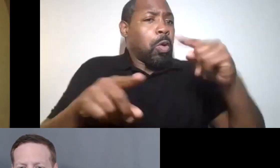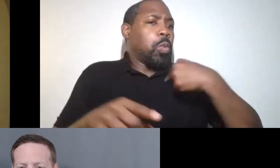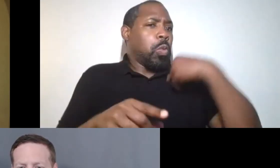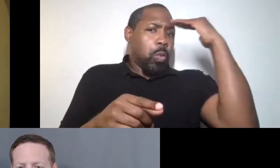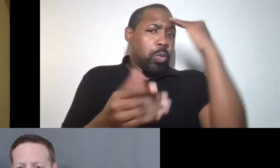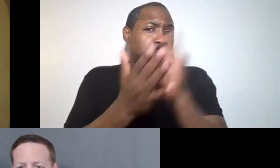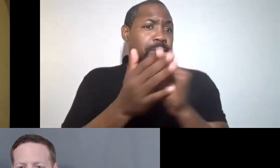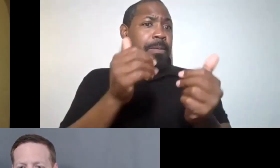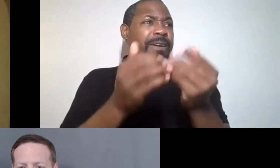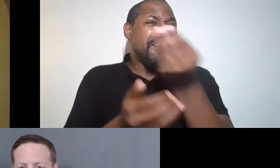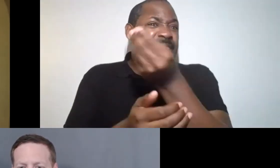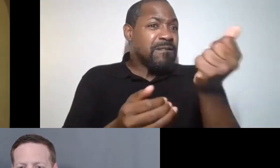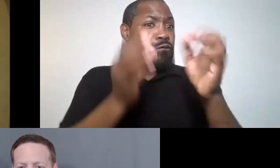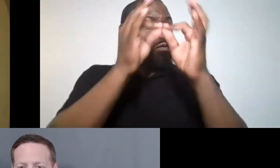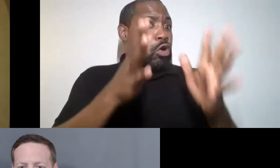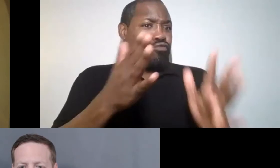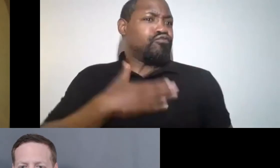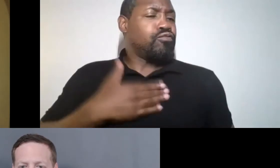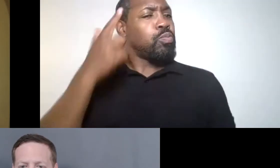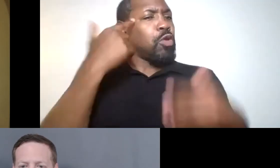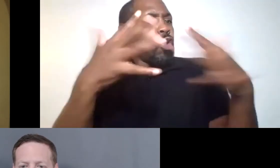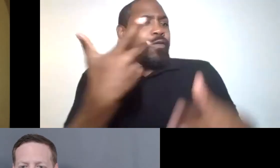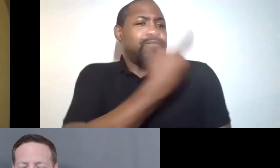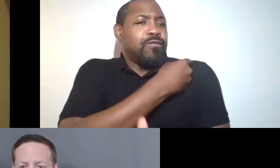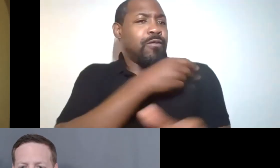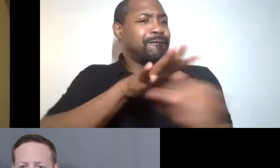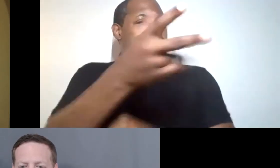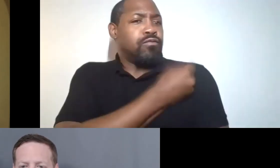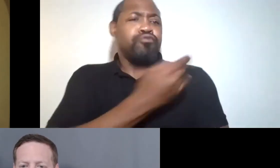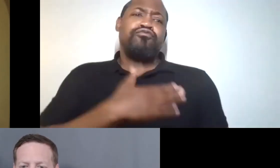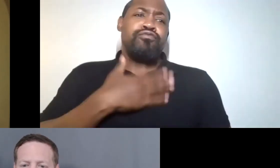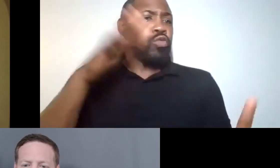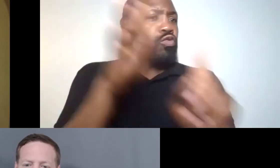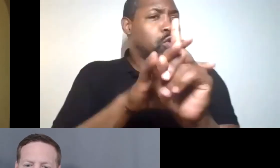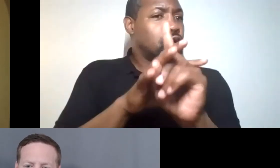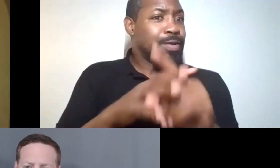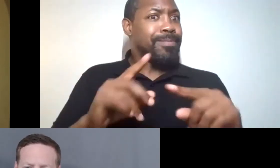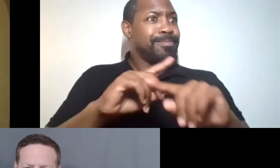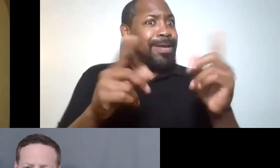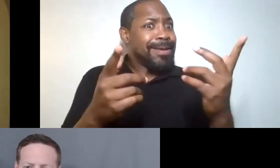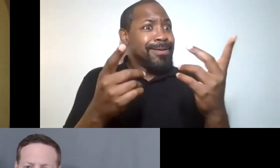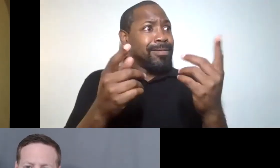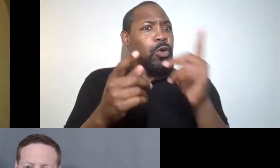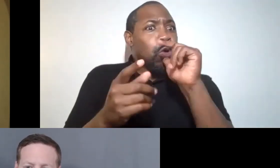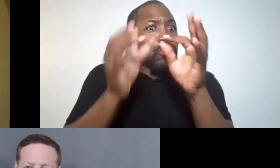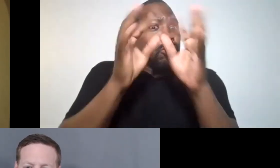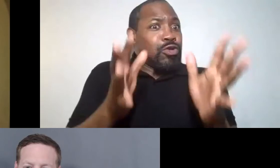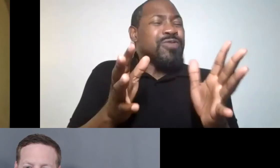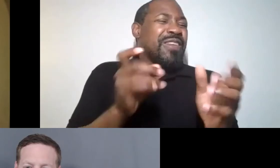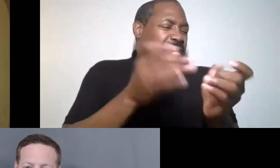the interpreters are willing to do so. I know a few interpreters are willing to go on site because they are vaccinated, but then those individuals